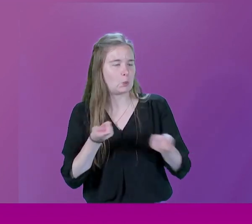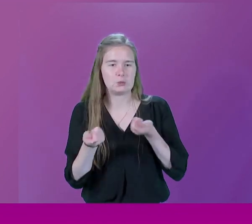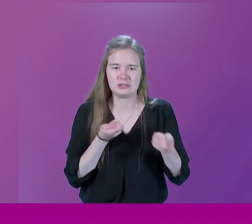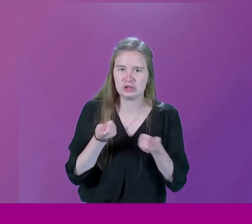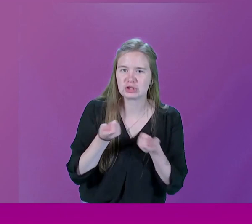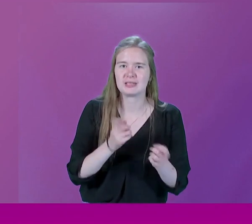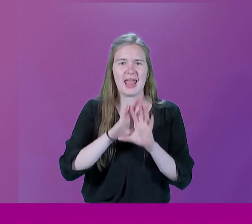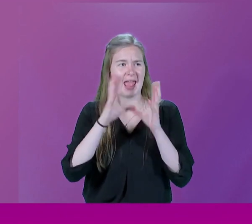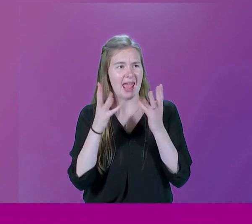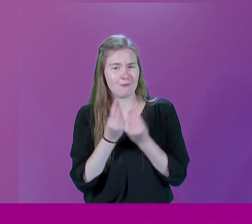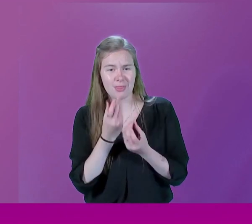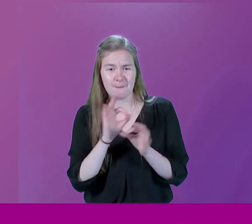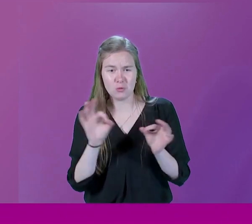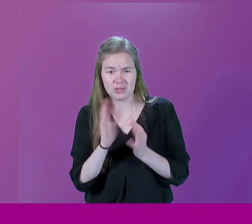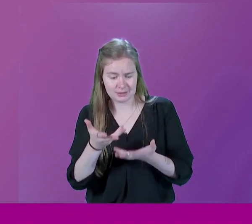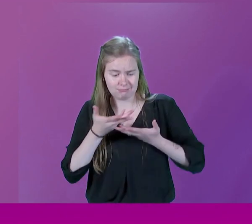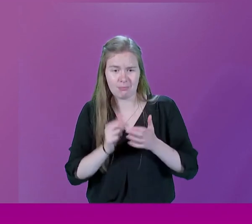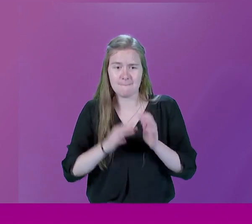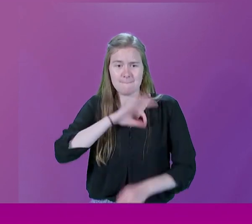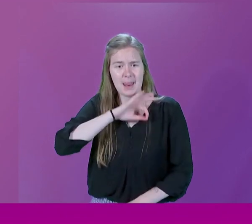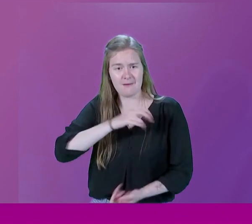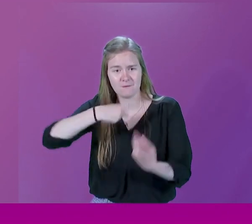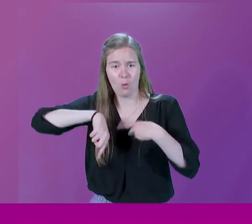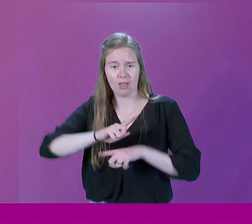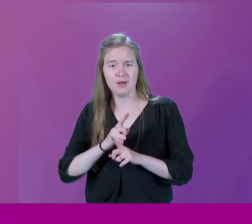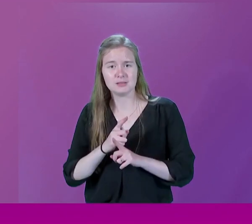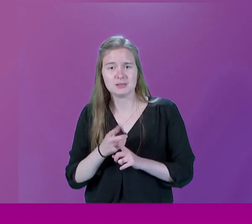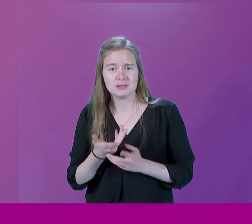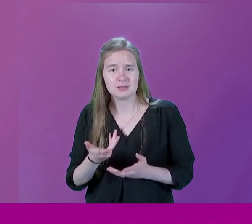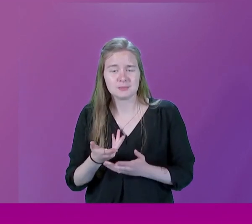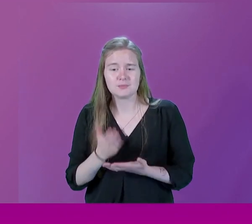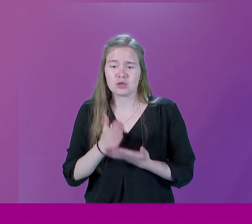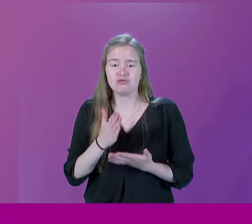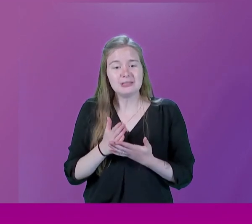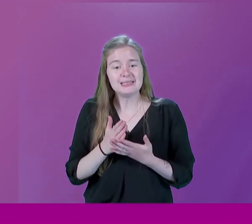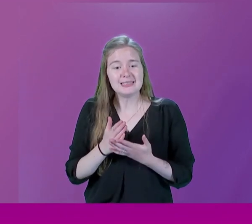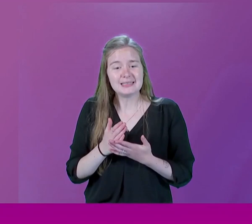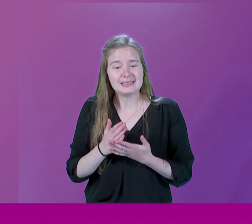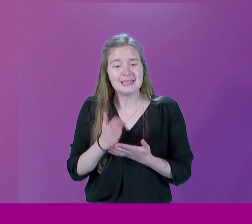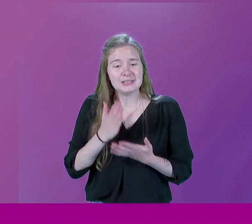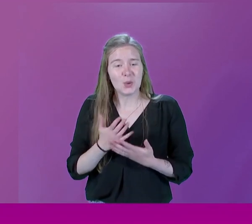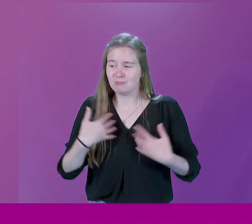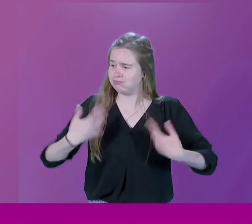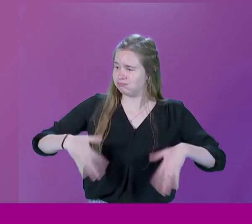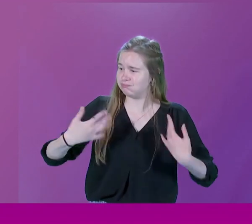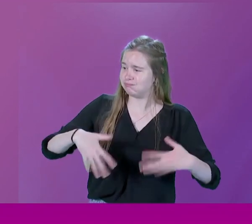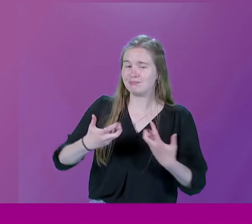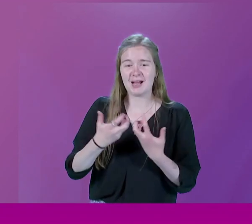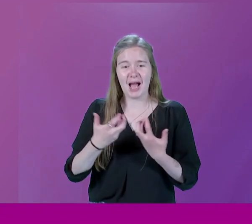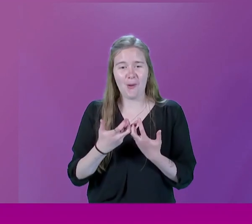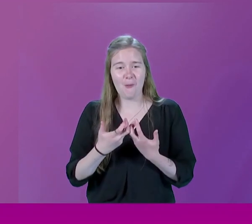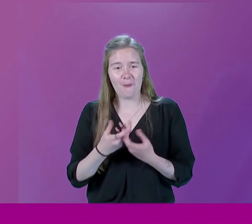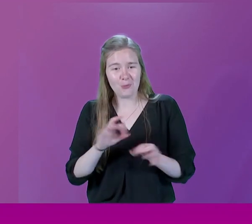coordination, everything, you know, our giving to of ourselves, it's really quite amazing, the